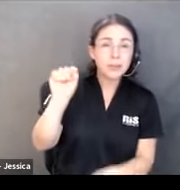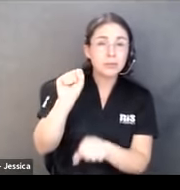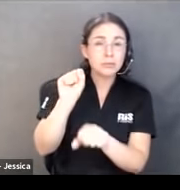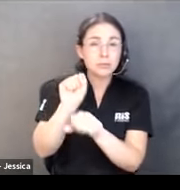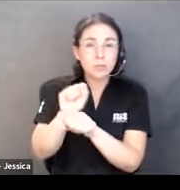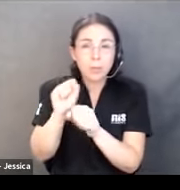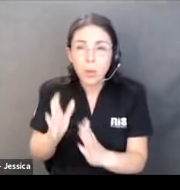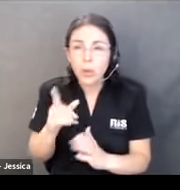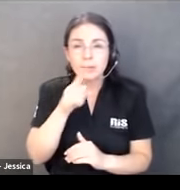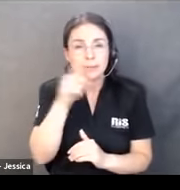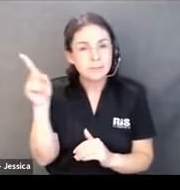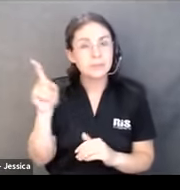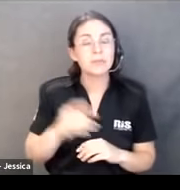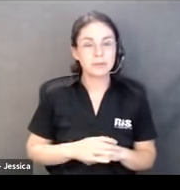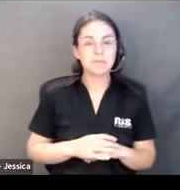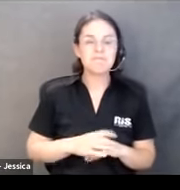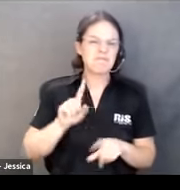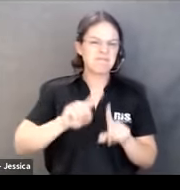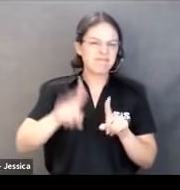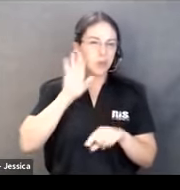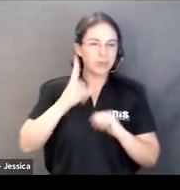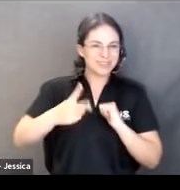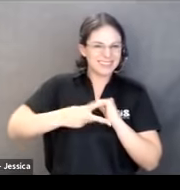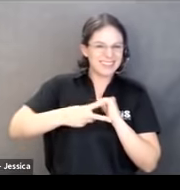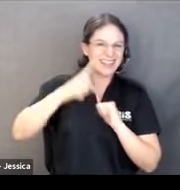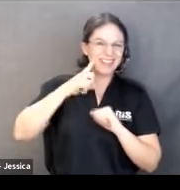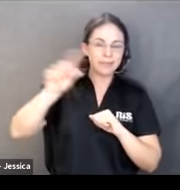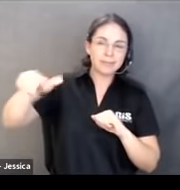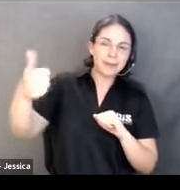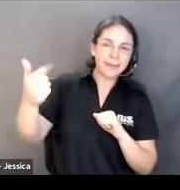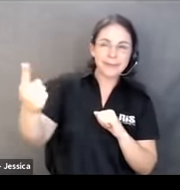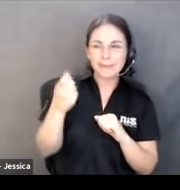But you know, I'll save that for another question or another day.